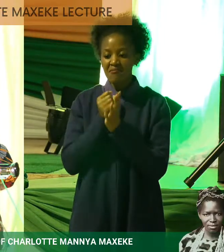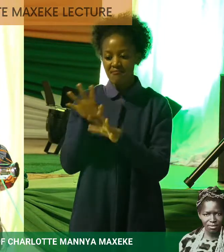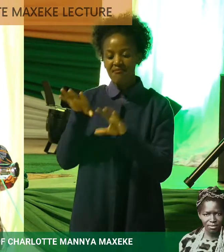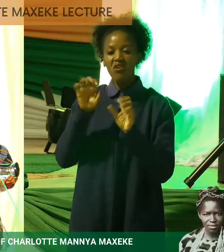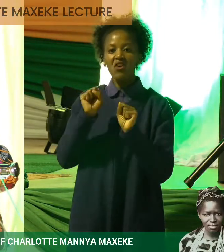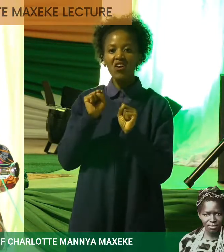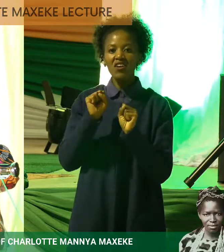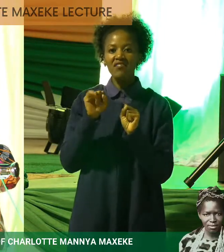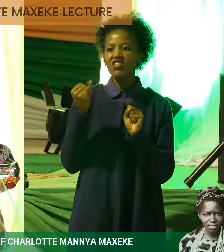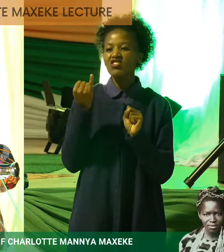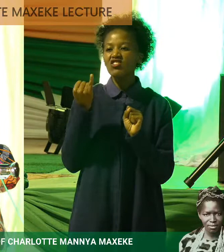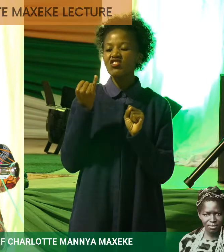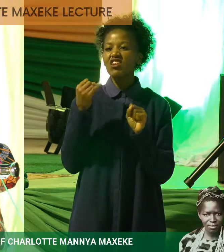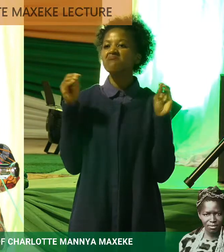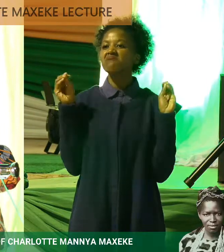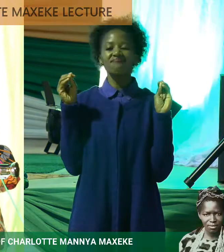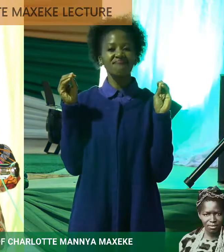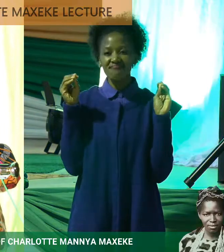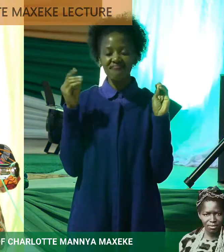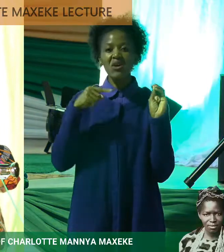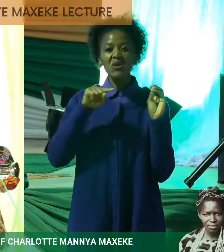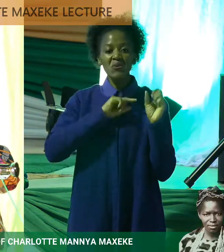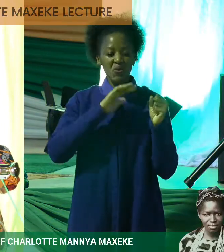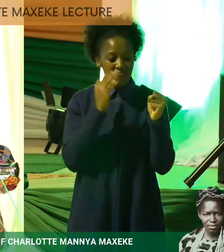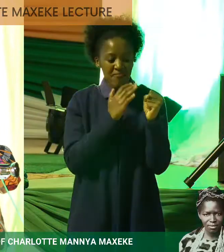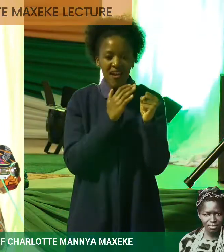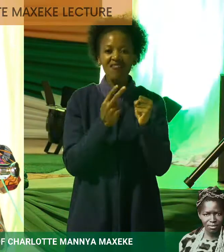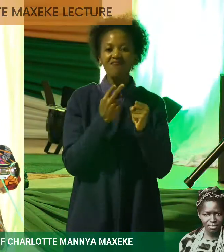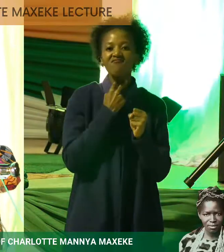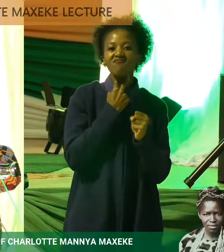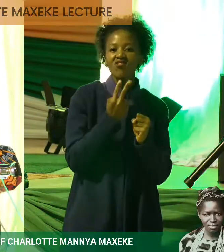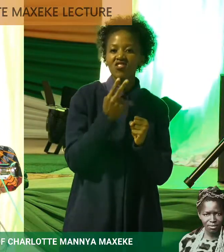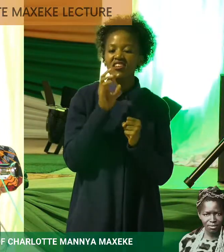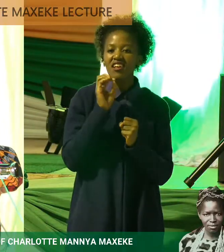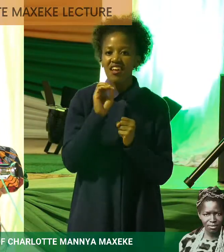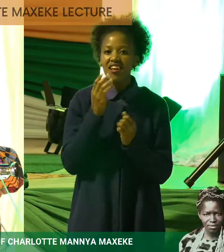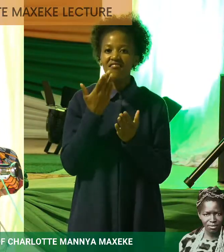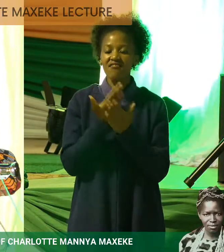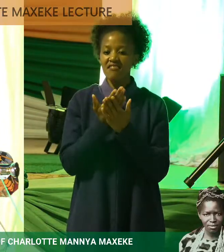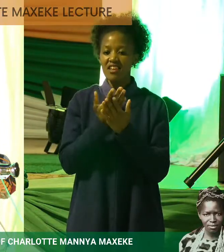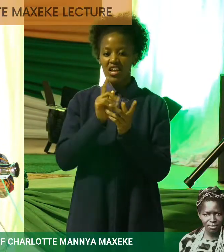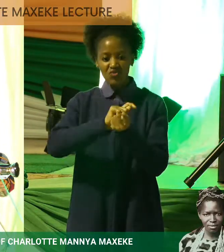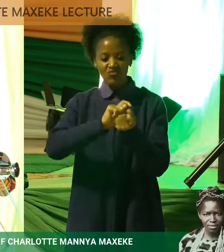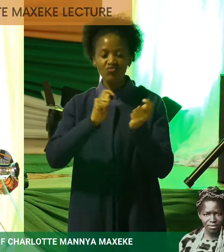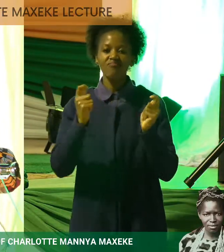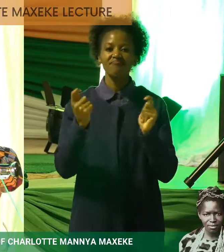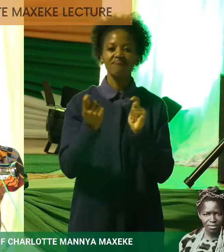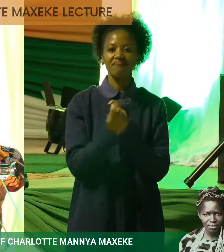just be complacent. We have the power and the voices to bring about change.